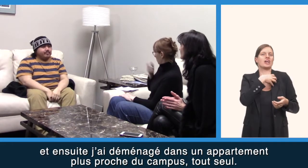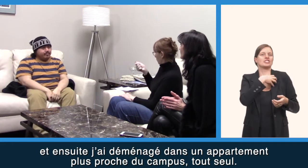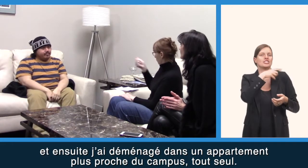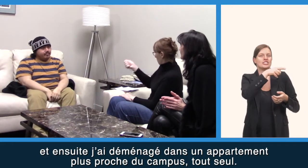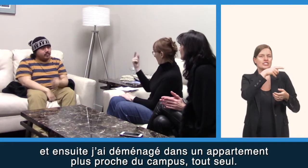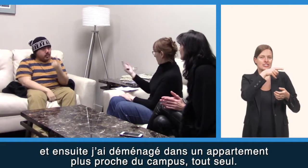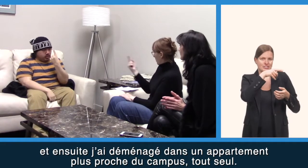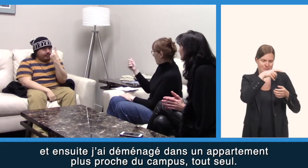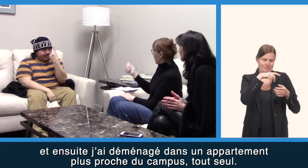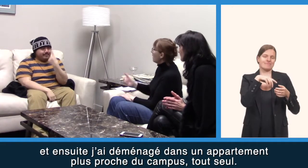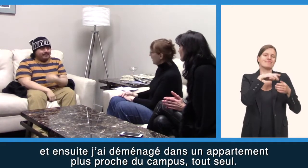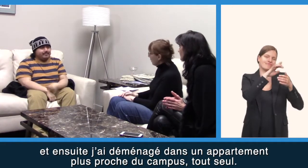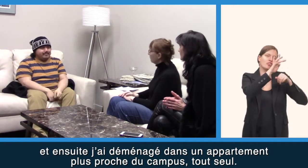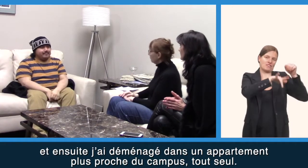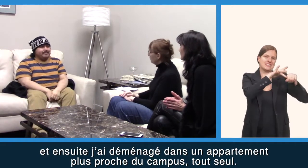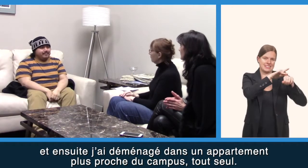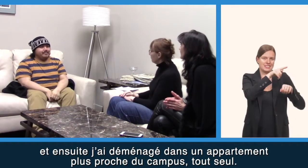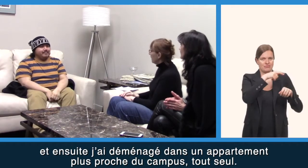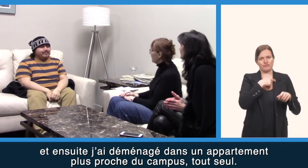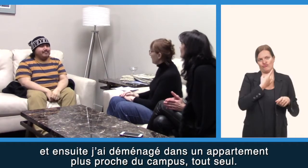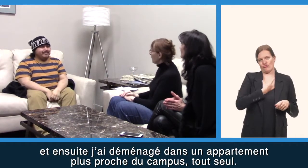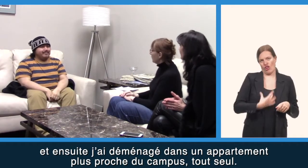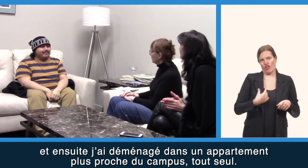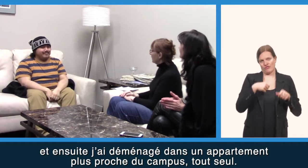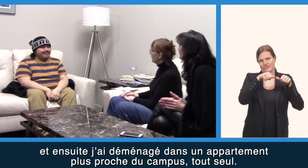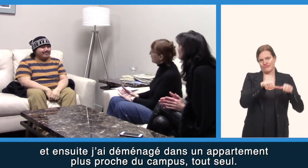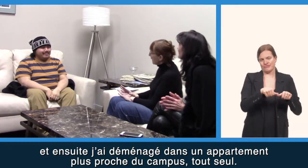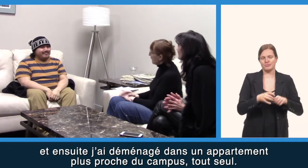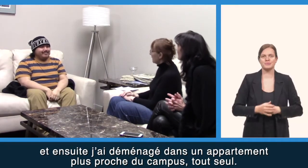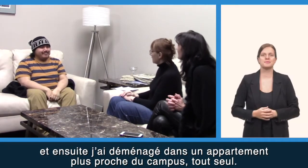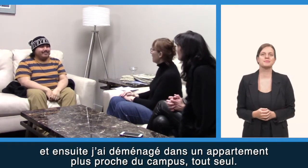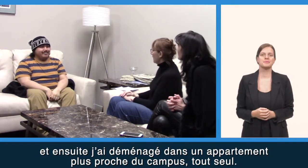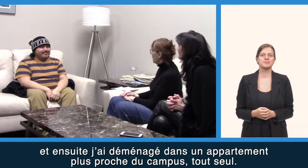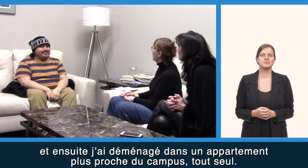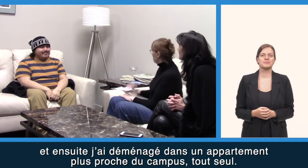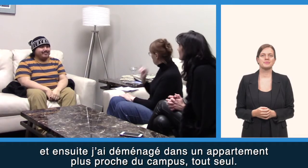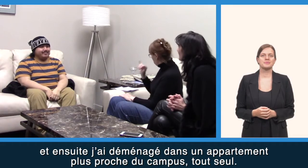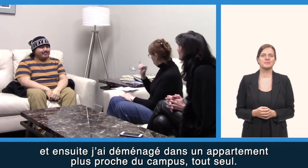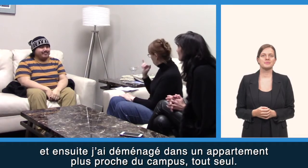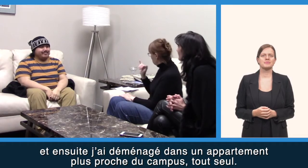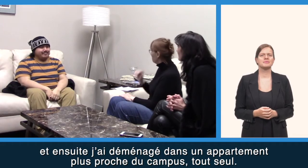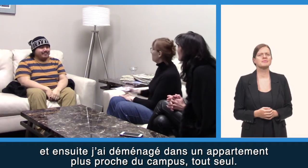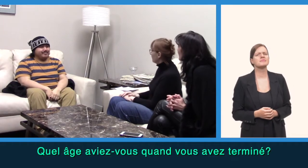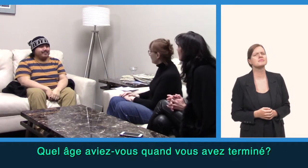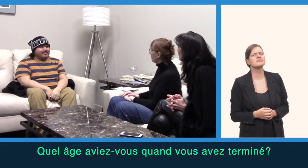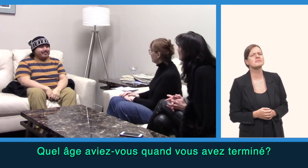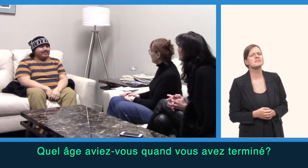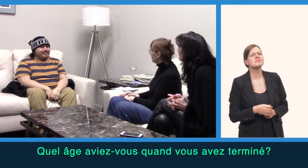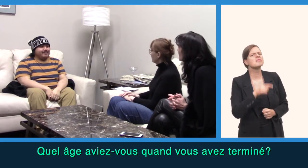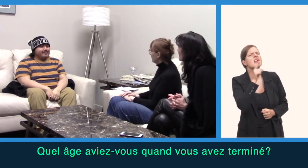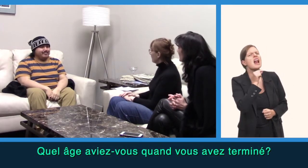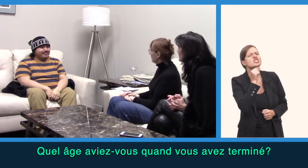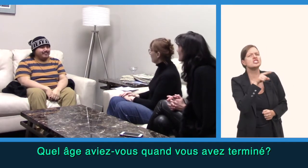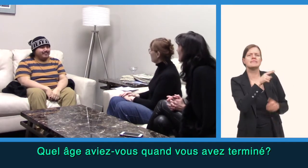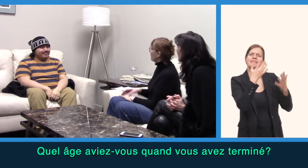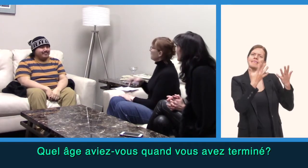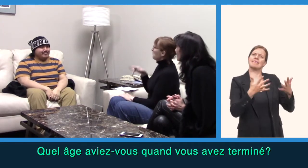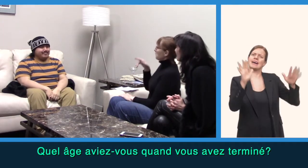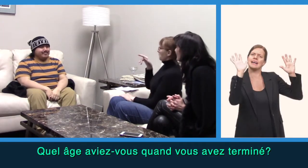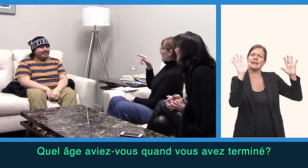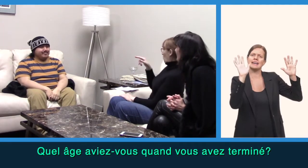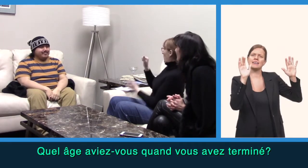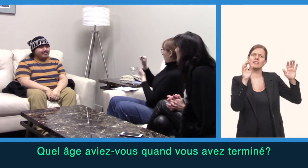campus, on my own. Lived on my own, near the campus. How old were you when you finished